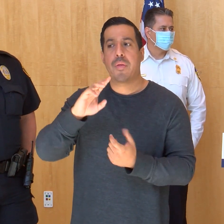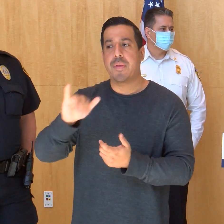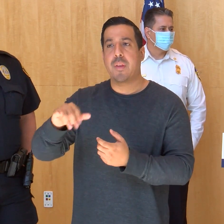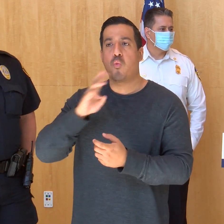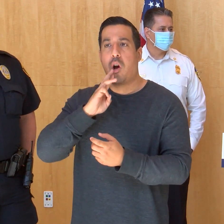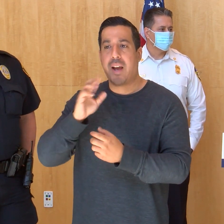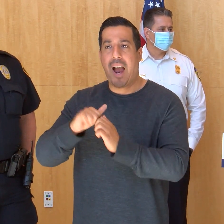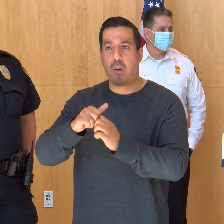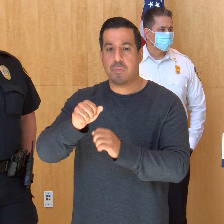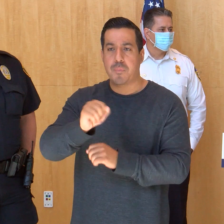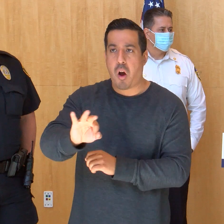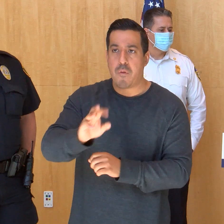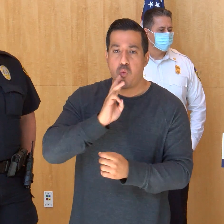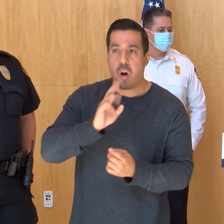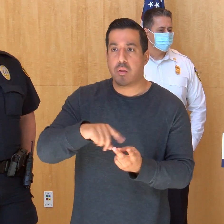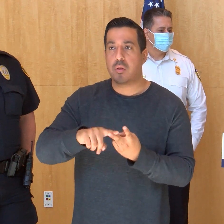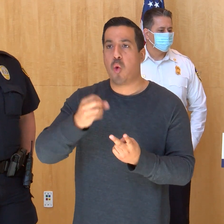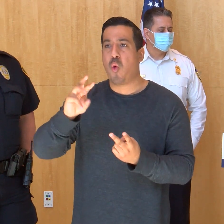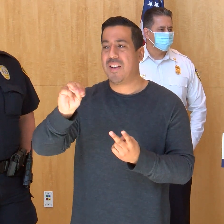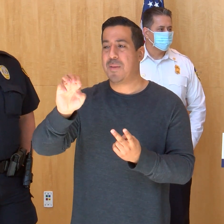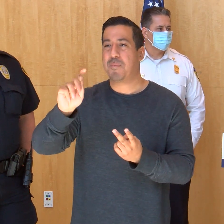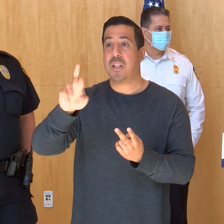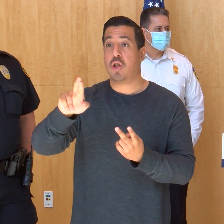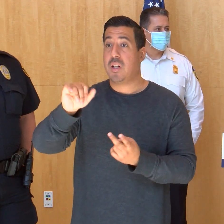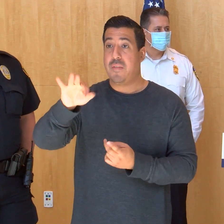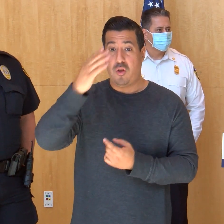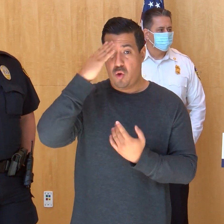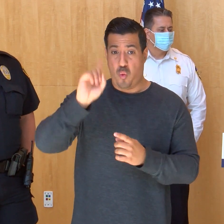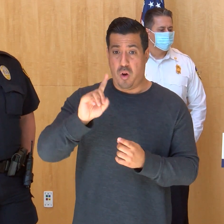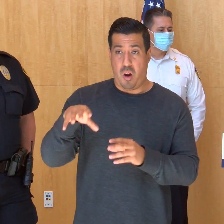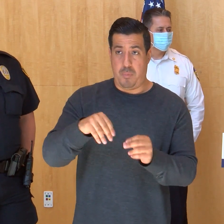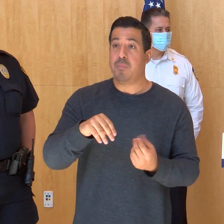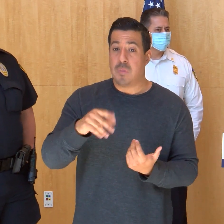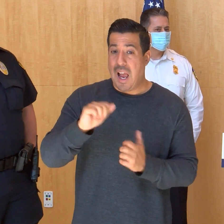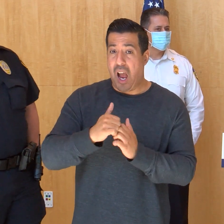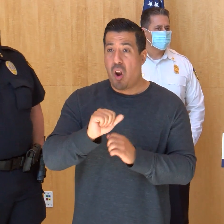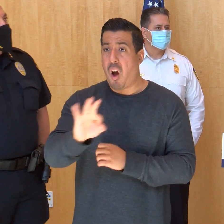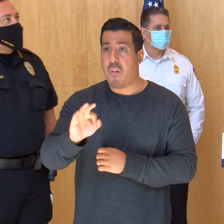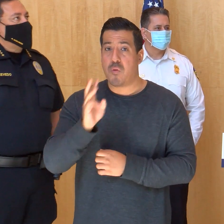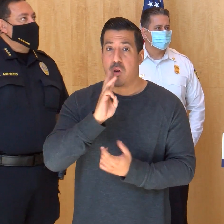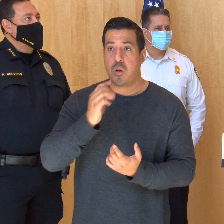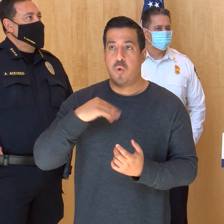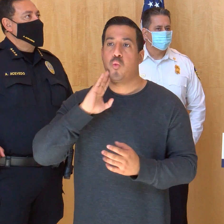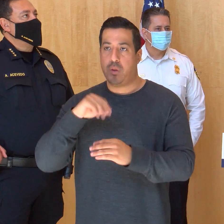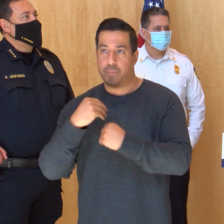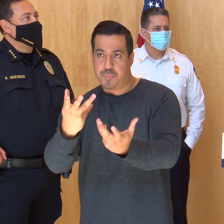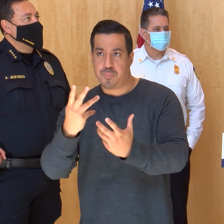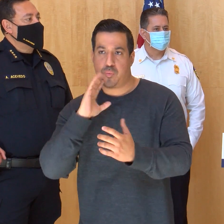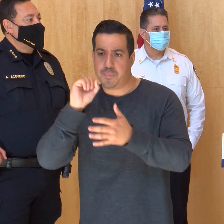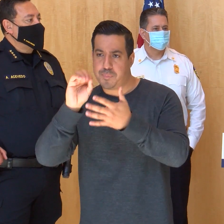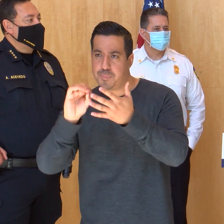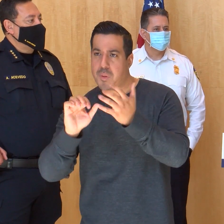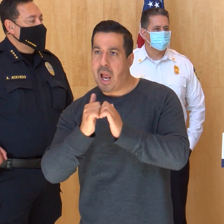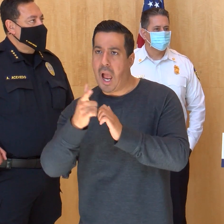the shutoff is in the meter if you don't know where the shutoff is in your house. We're going to be providing information to the media this afternoon on how to turn the